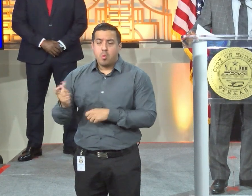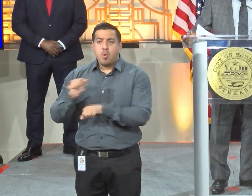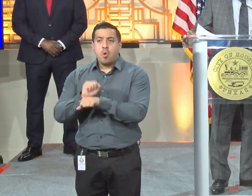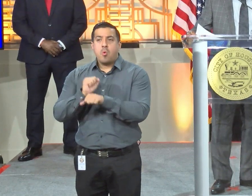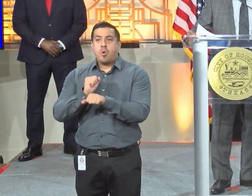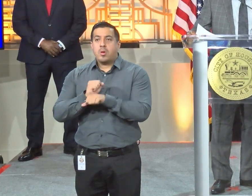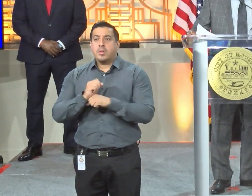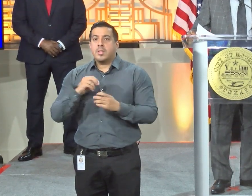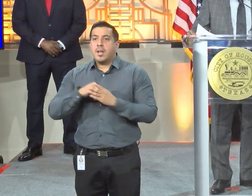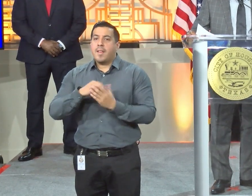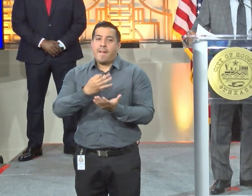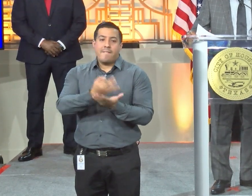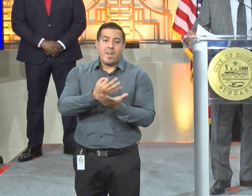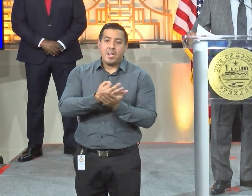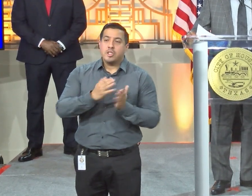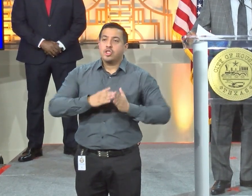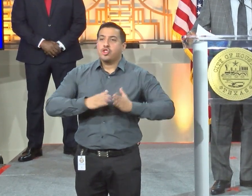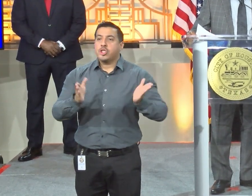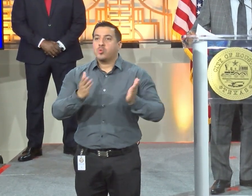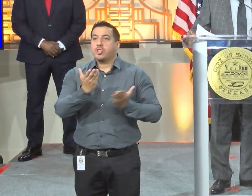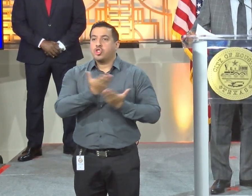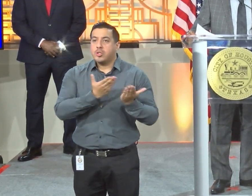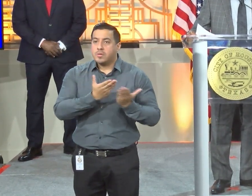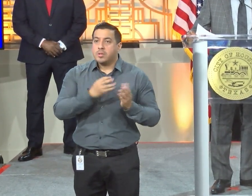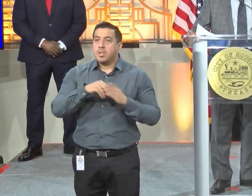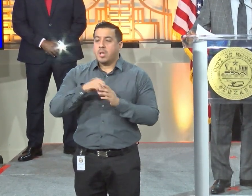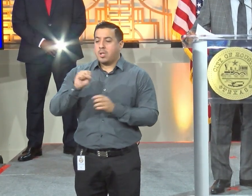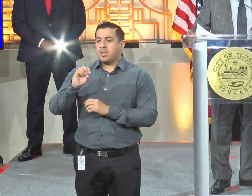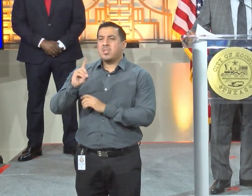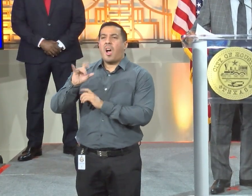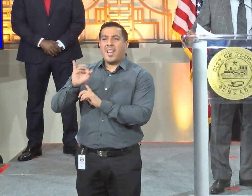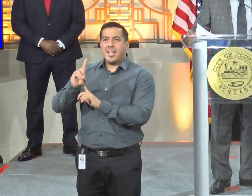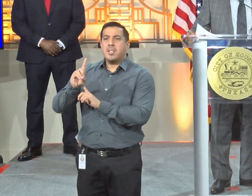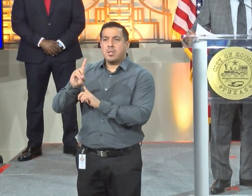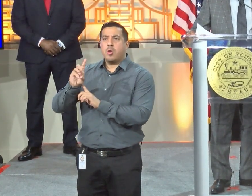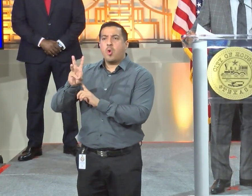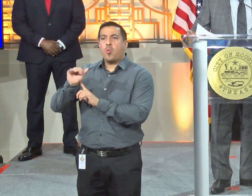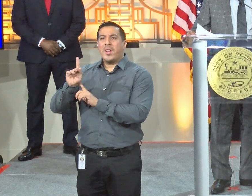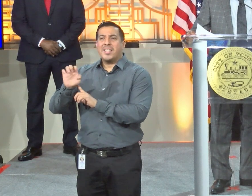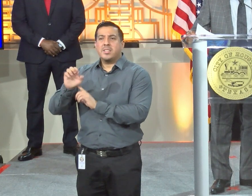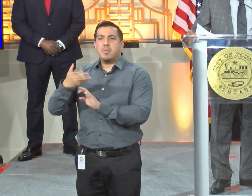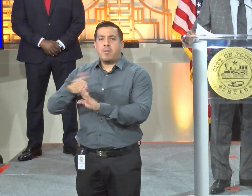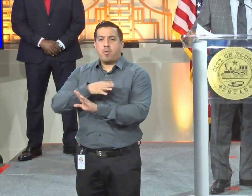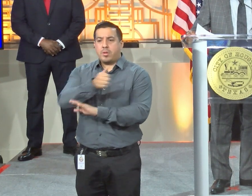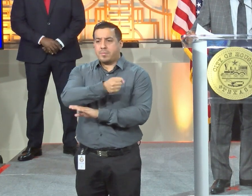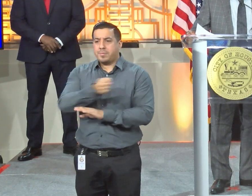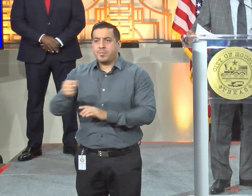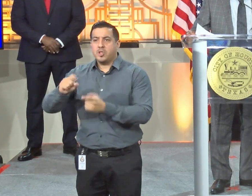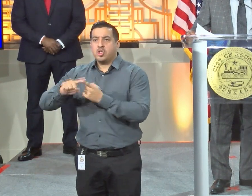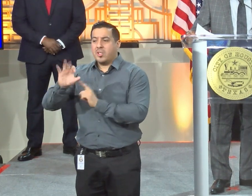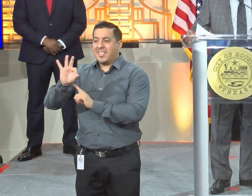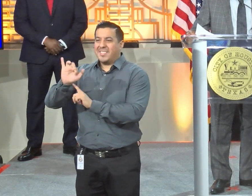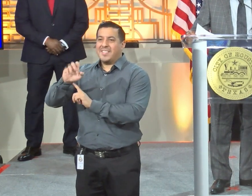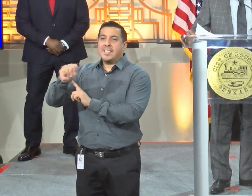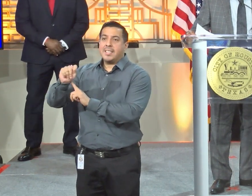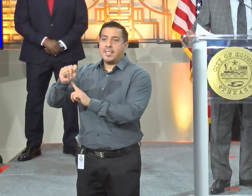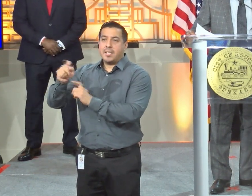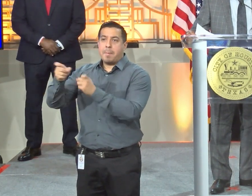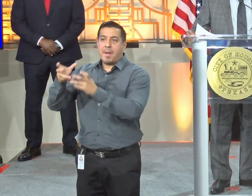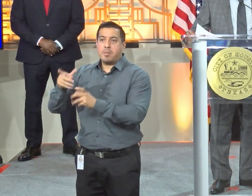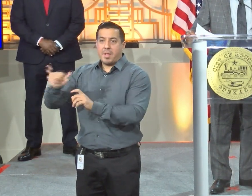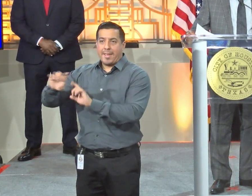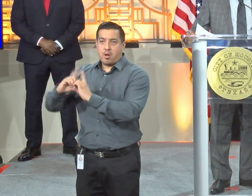in the finance, general service, and solid waste before he was appointed Director of Fleet Management